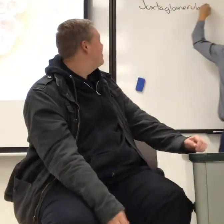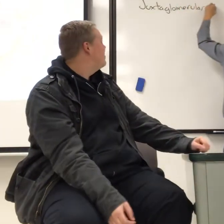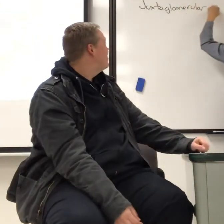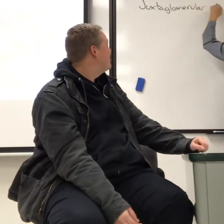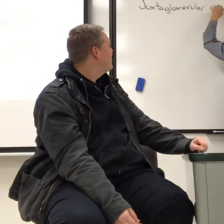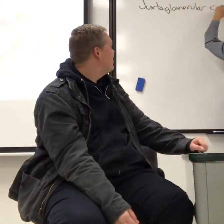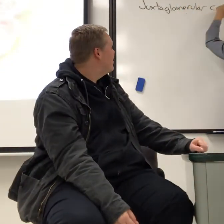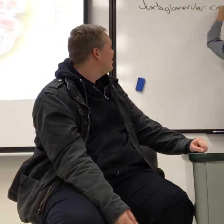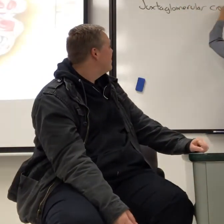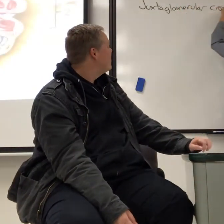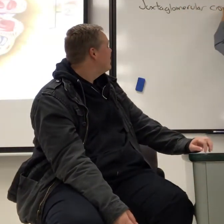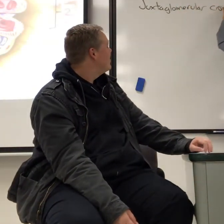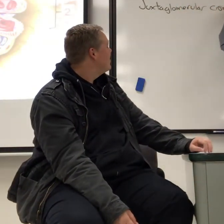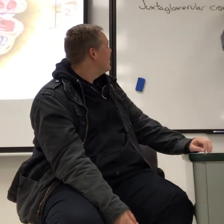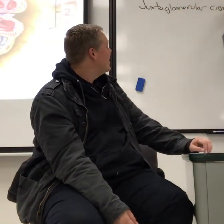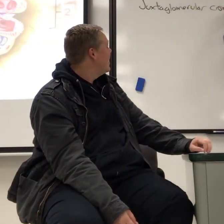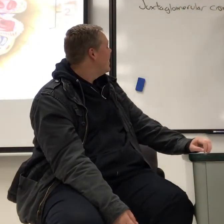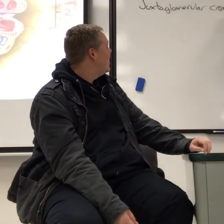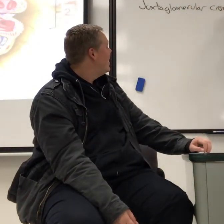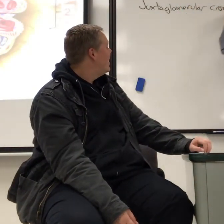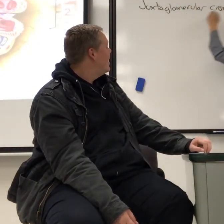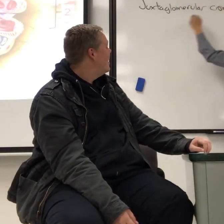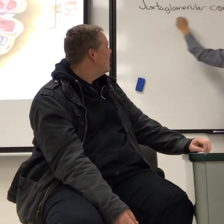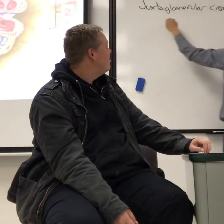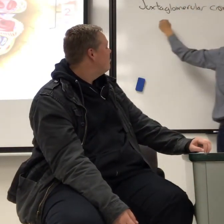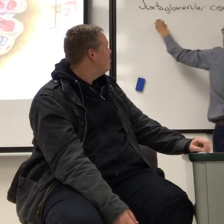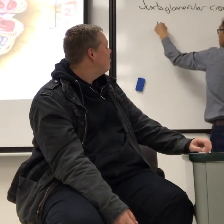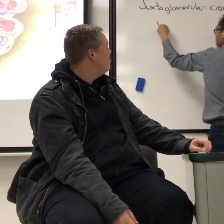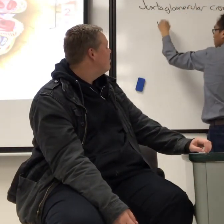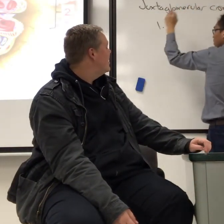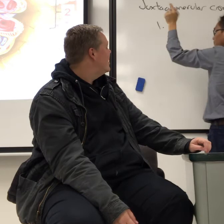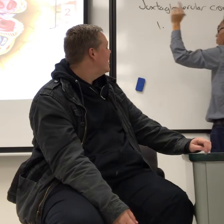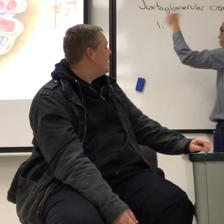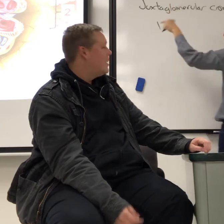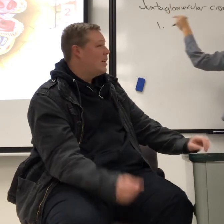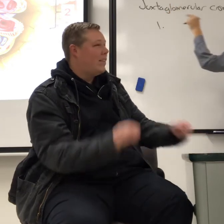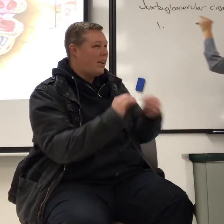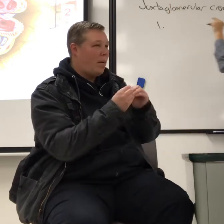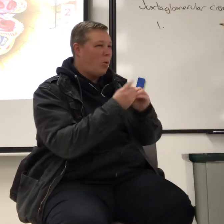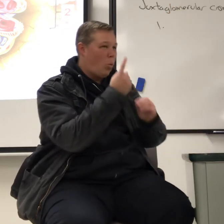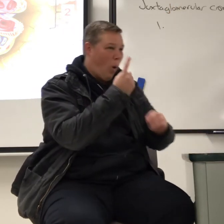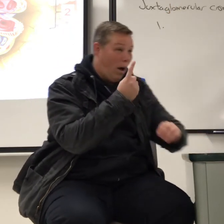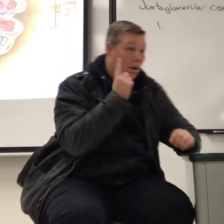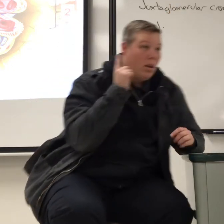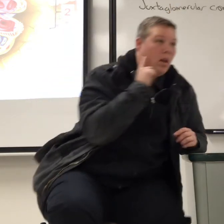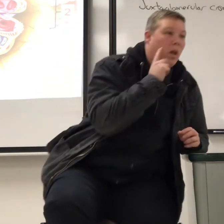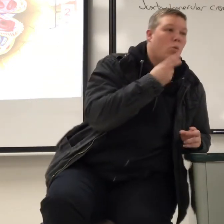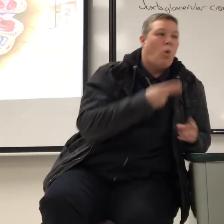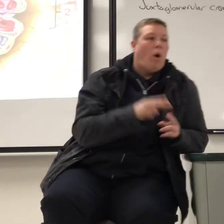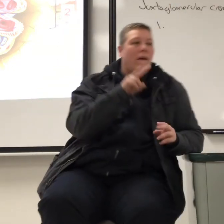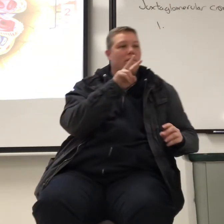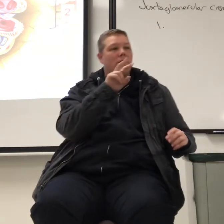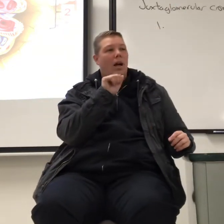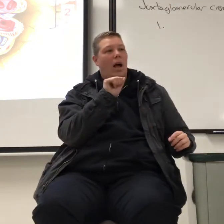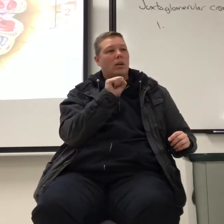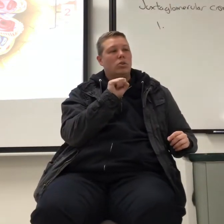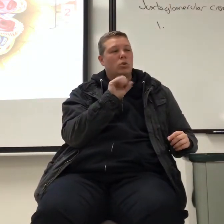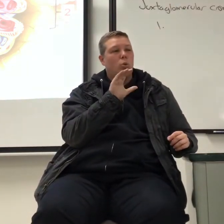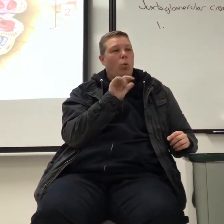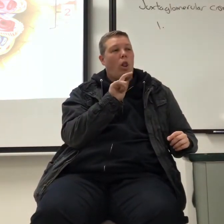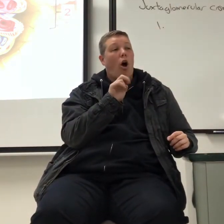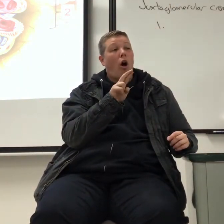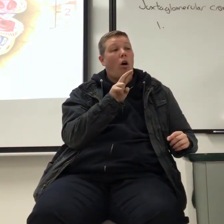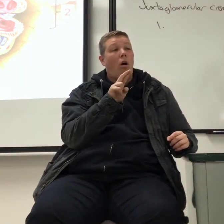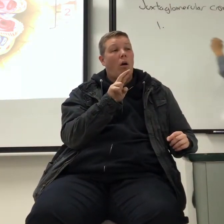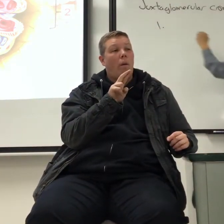juxtaglomerular complex. Well, anyway, on this slide, the number 1, I want you to call that the vascular pole.